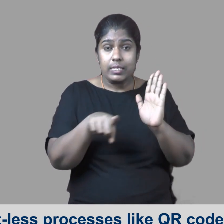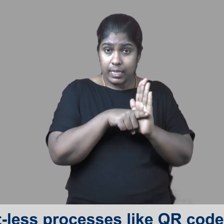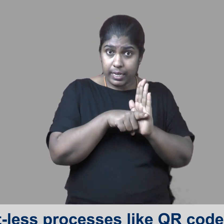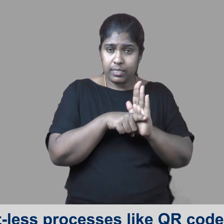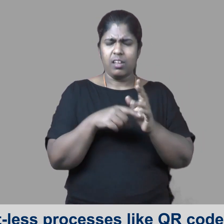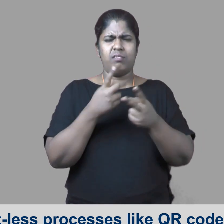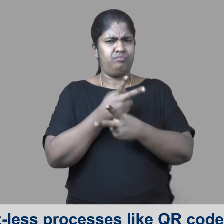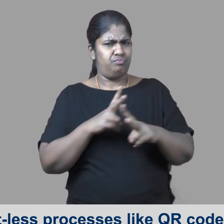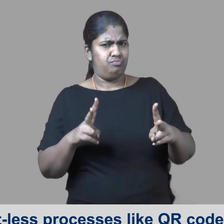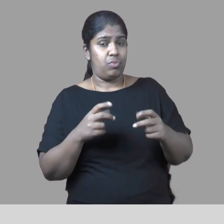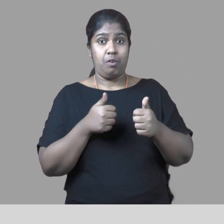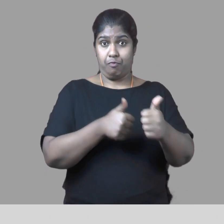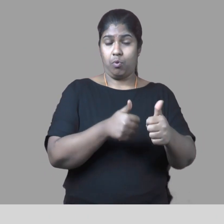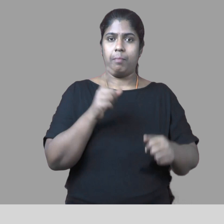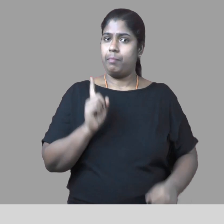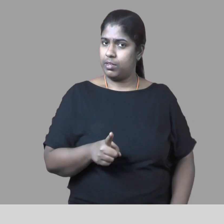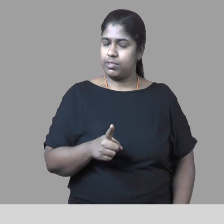digital signatures.